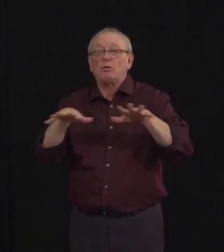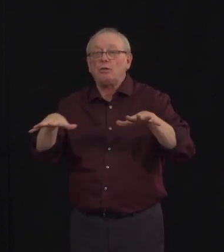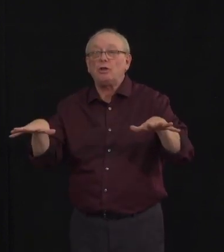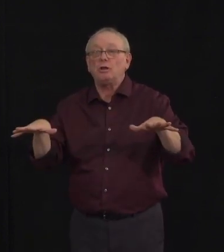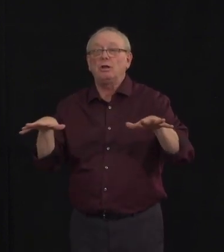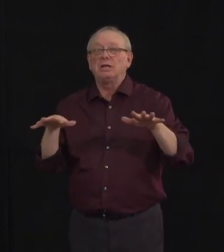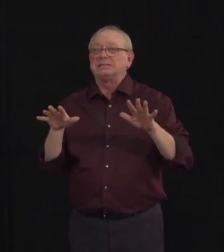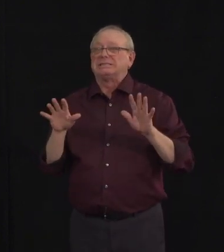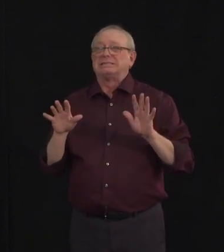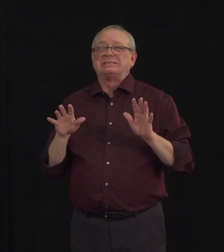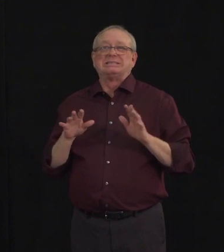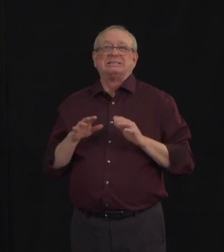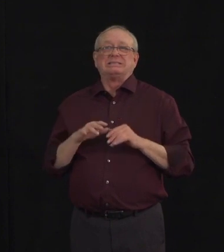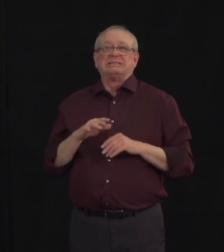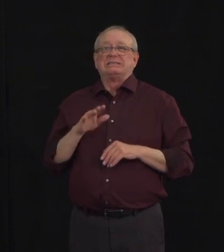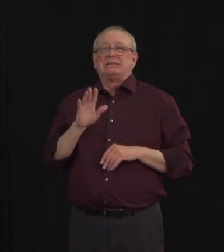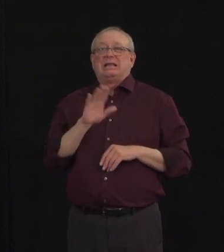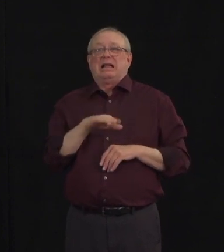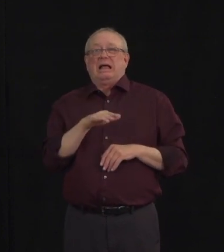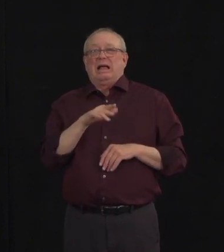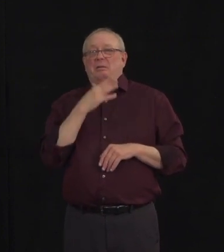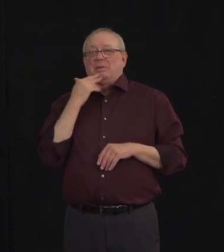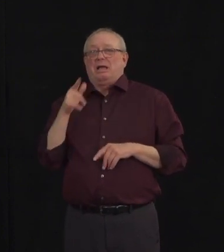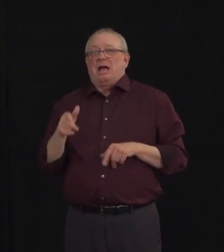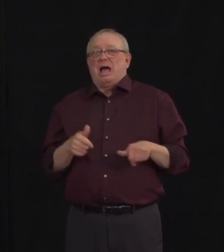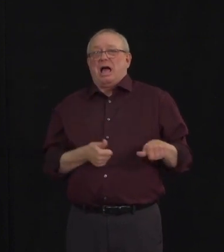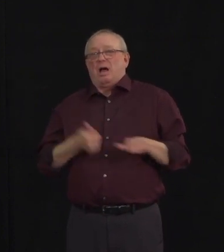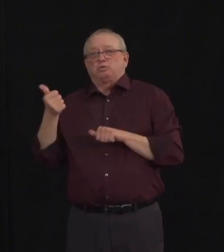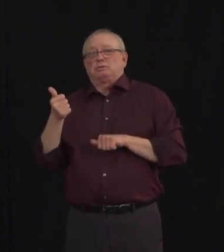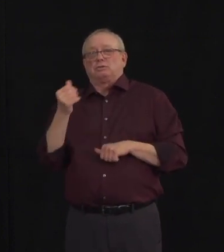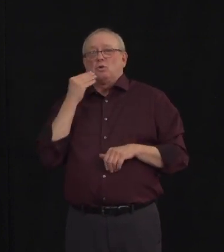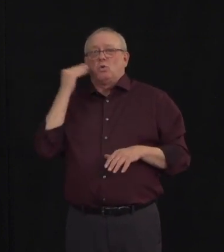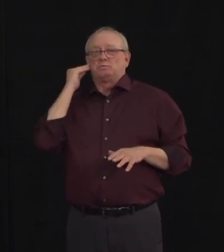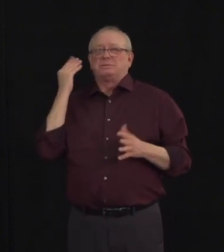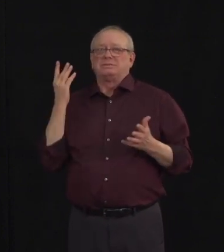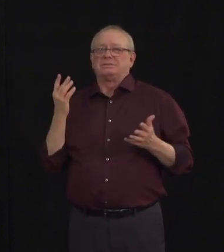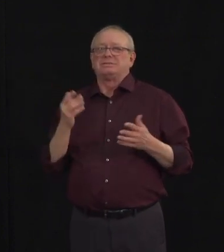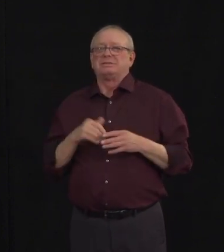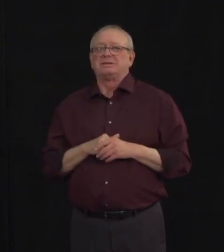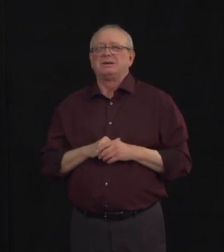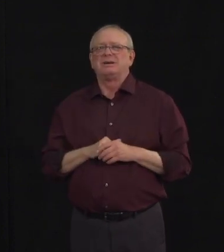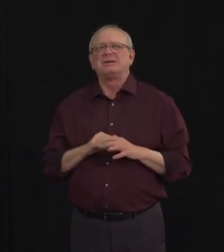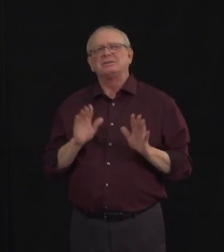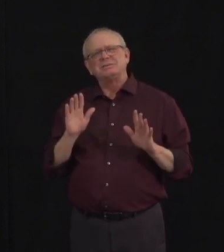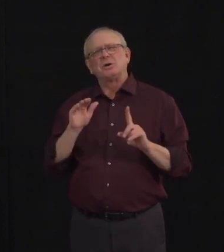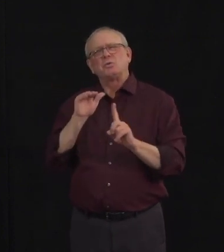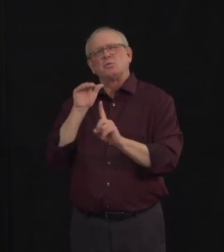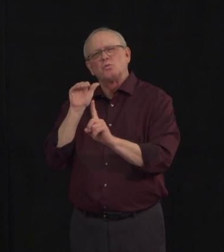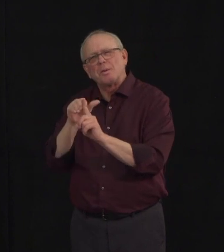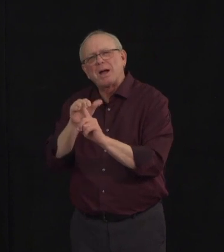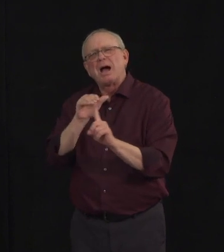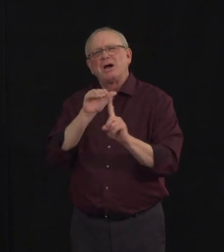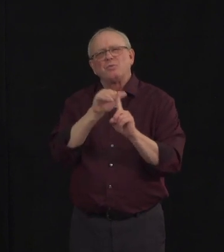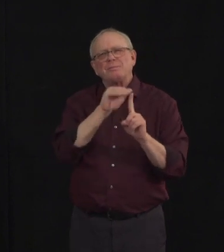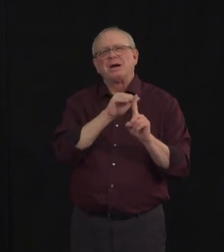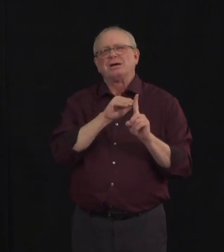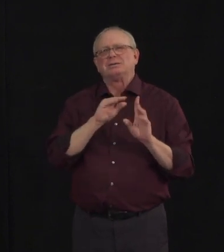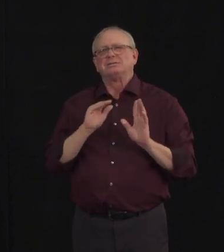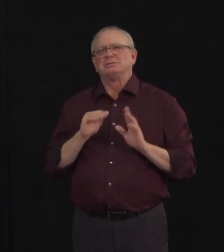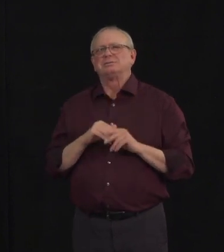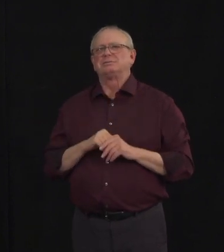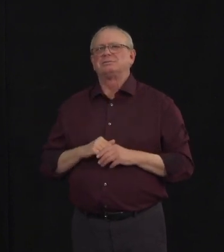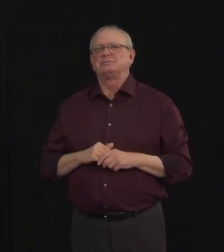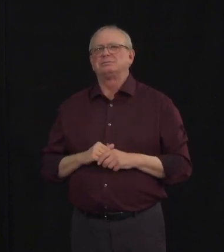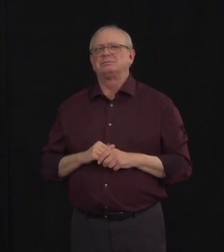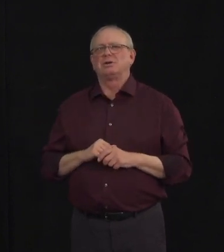I'm sorry, you need to leave the store. You should go home. A reminder of that. I think this is an encouragement